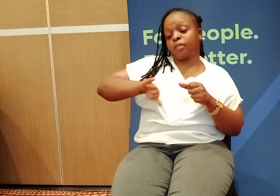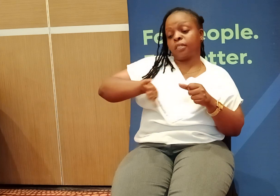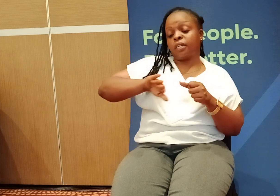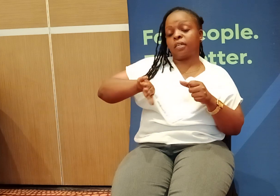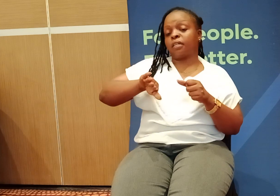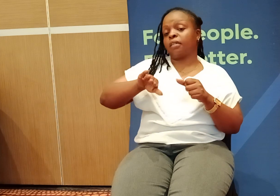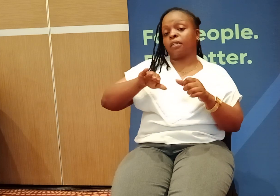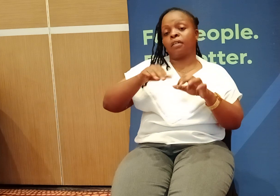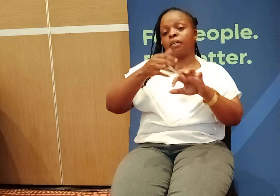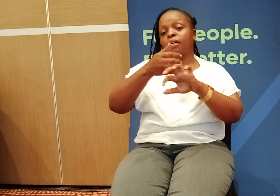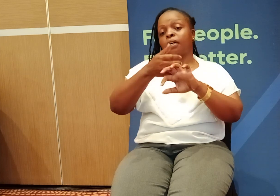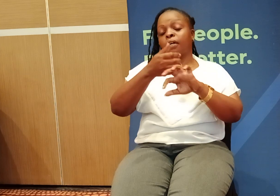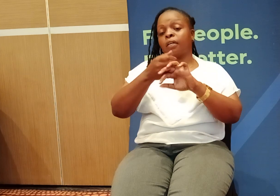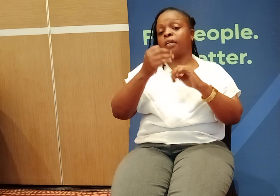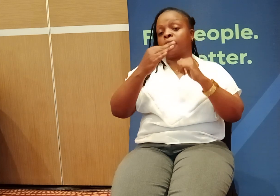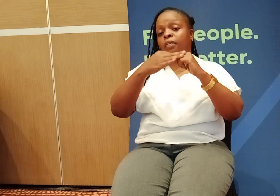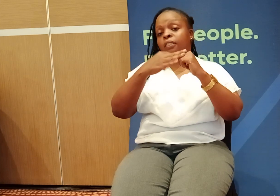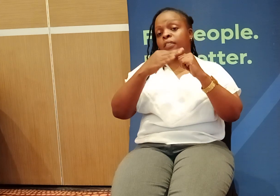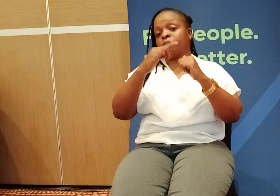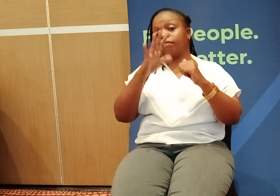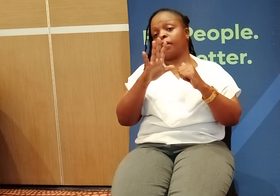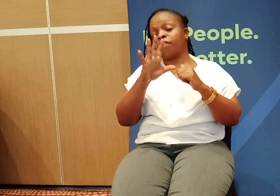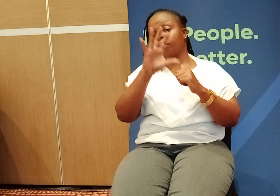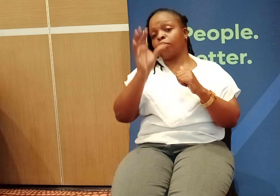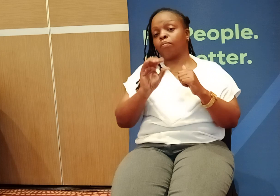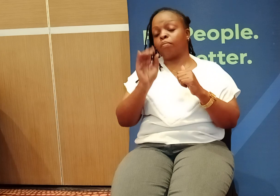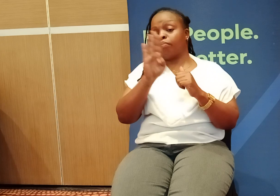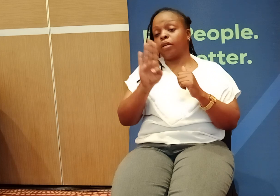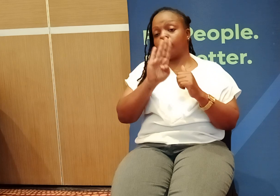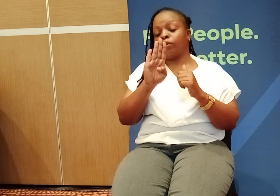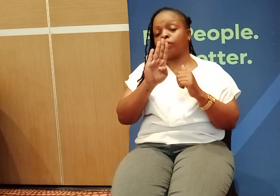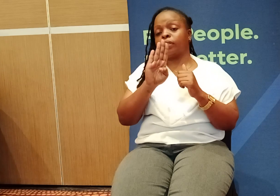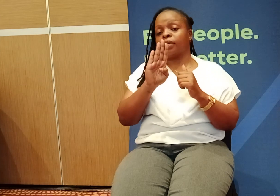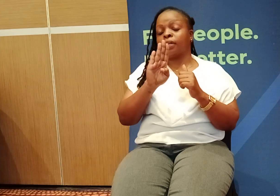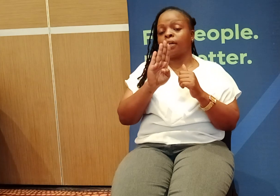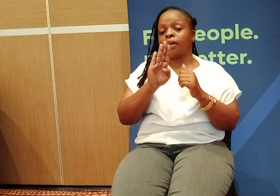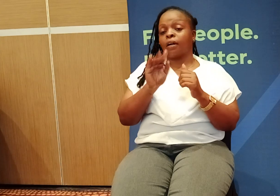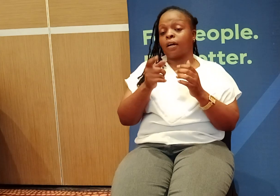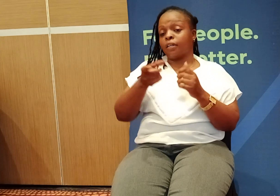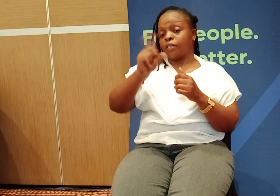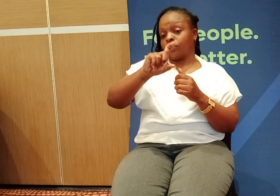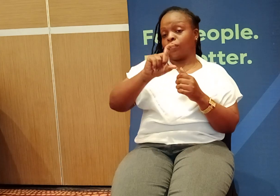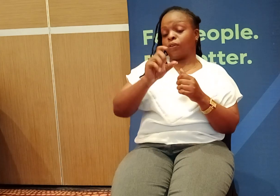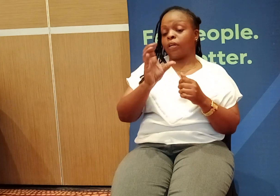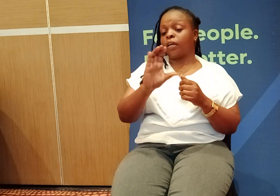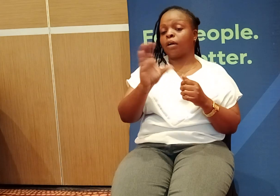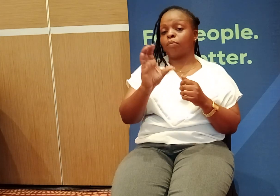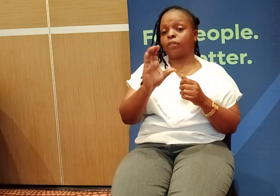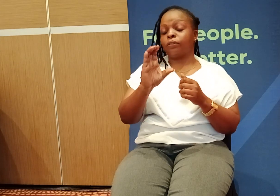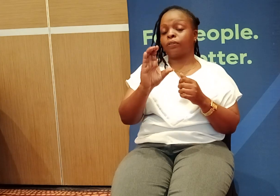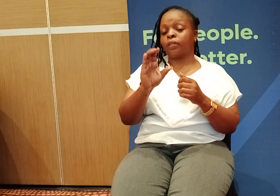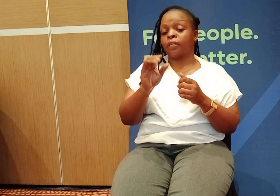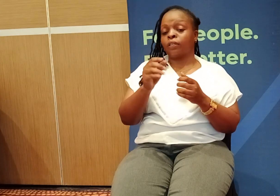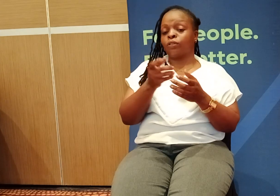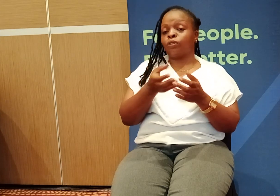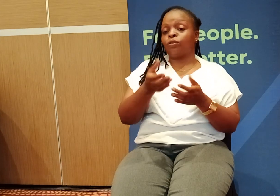organic. 85 billion in additional core capital since 2020 in terms of funding growth, to fund growth and acquisitions.